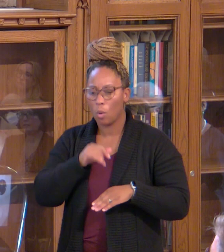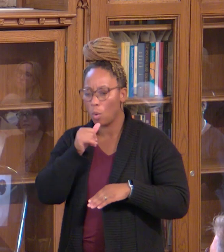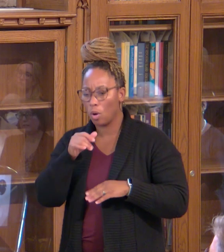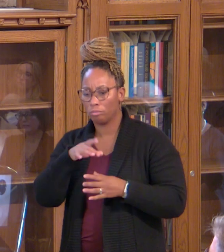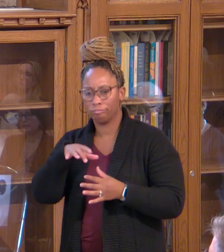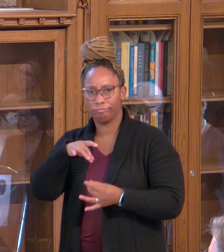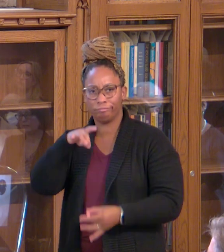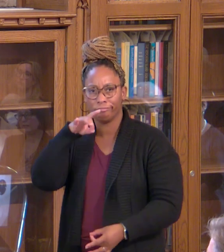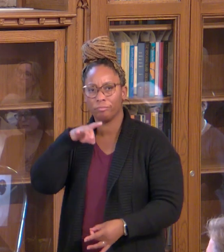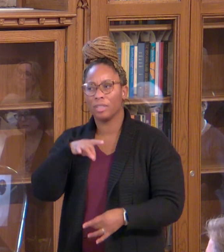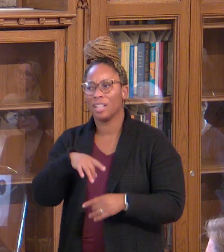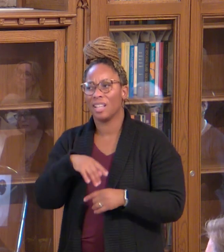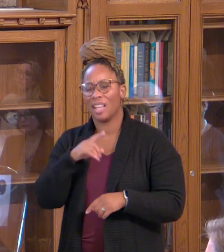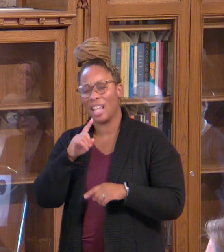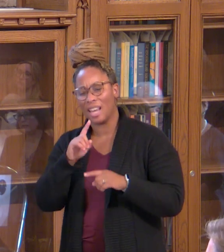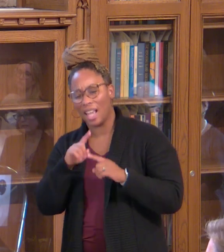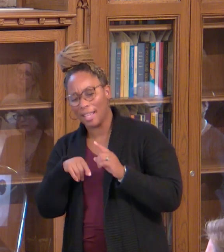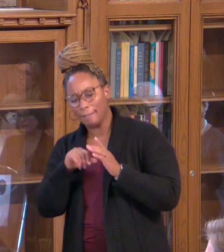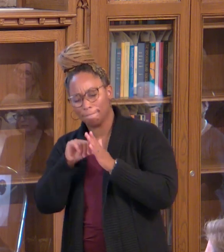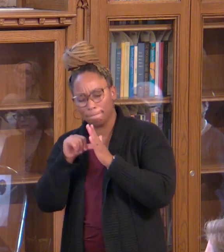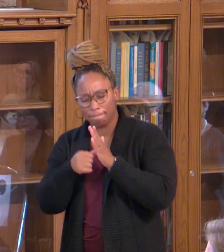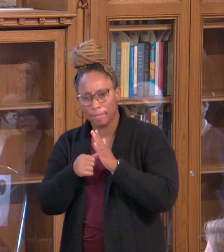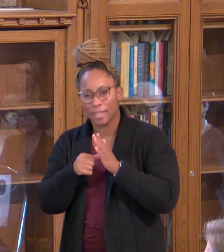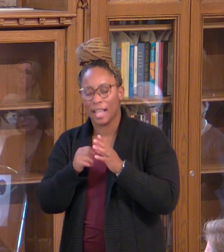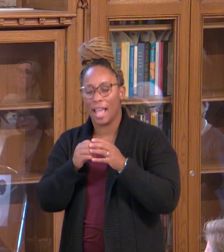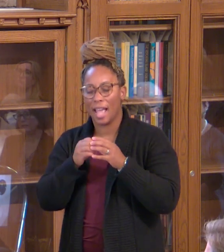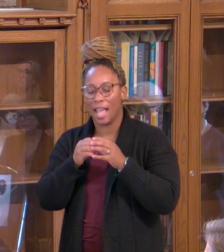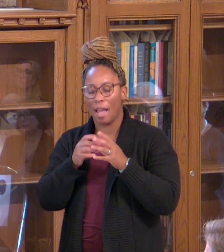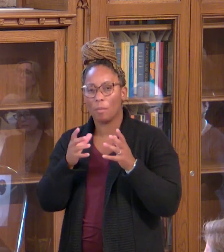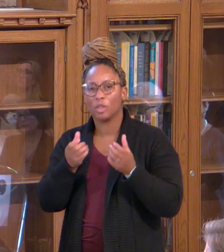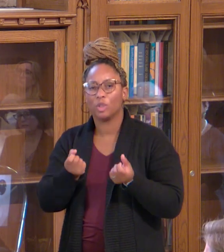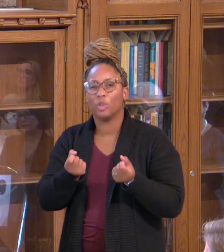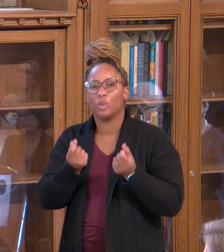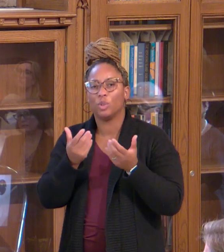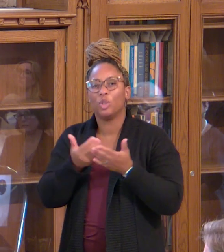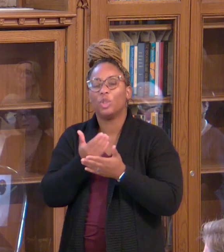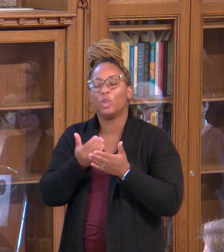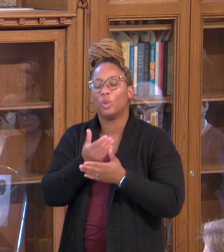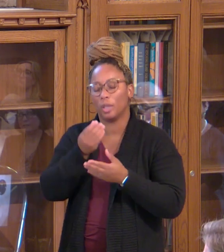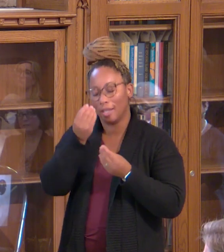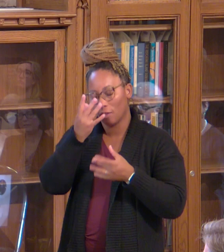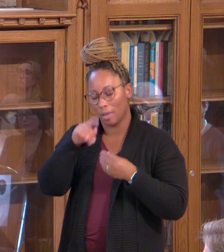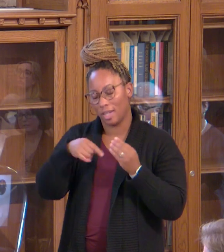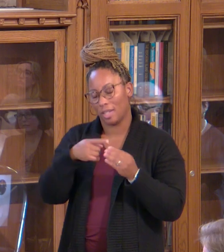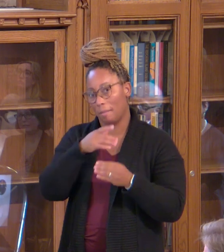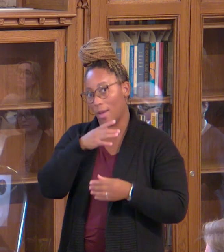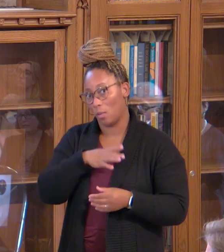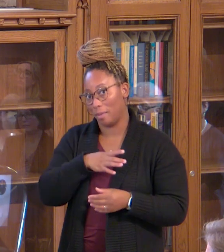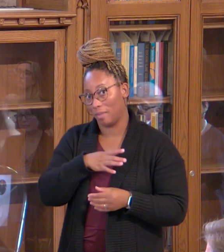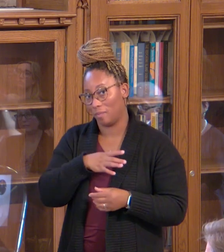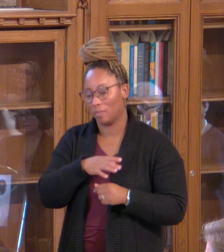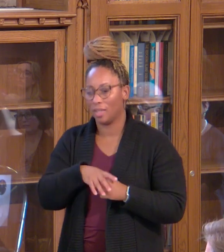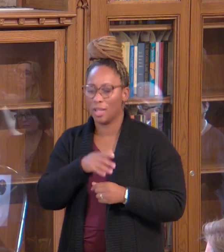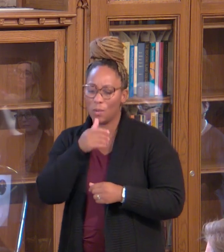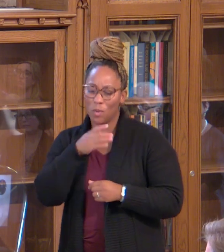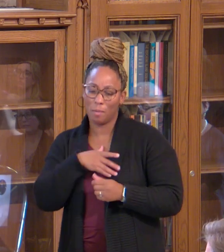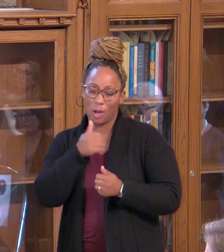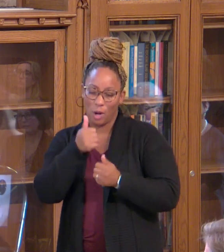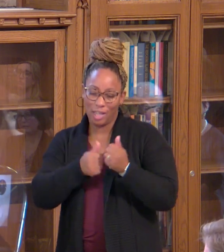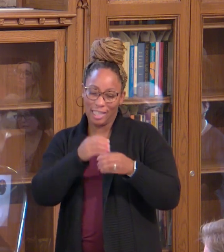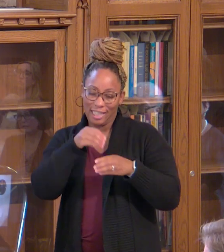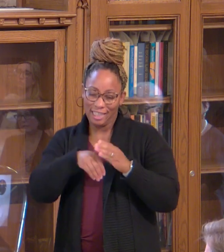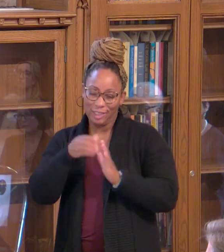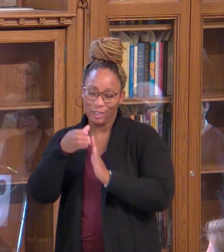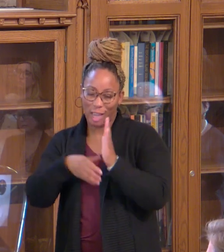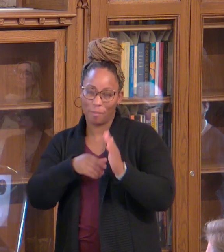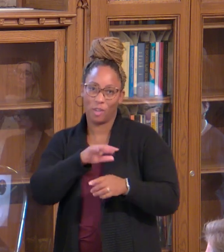invisible and I can't overstate the amount of new information we have on women so women are in every chapter they're in